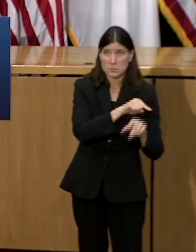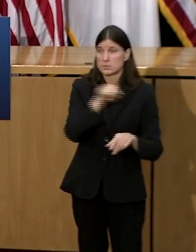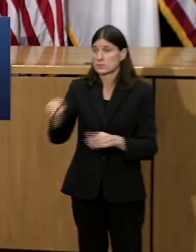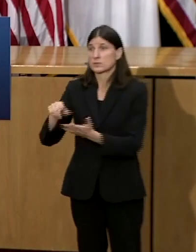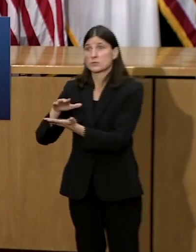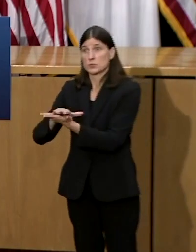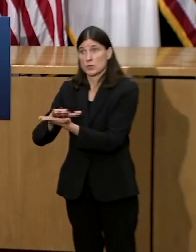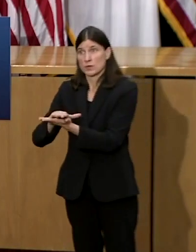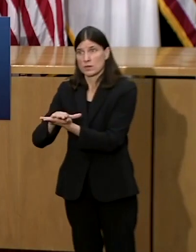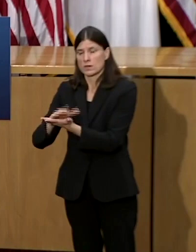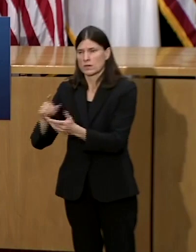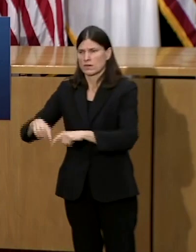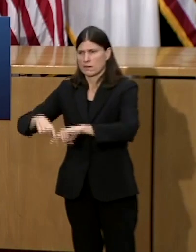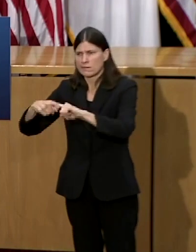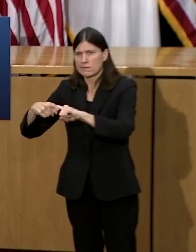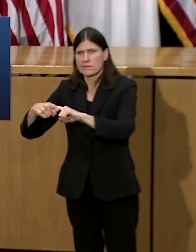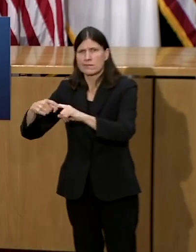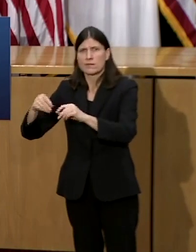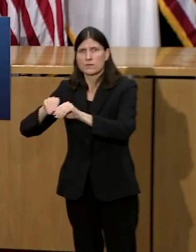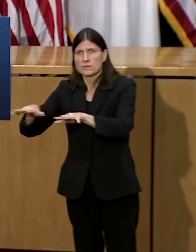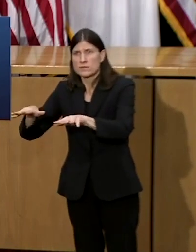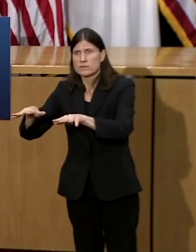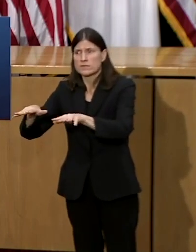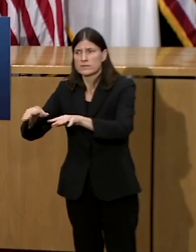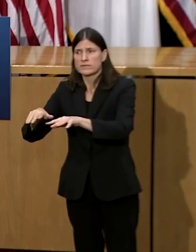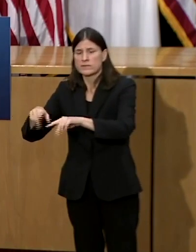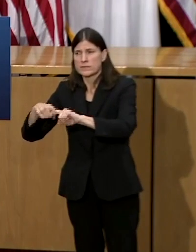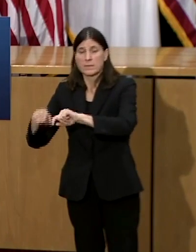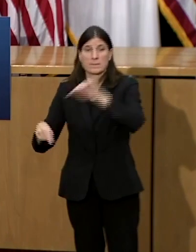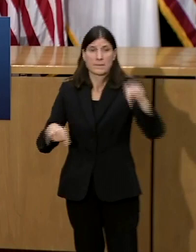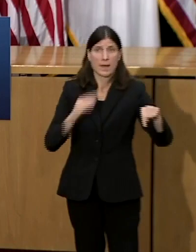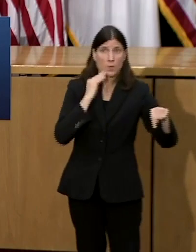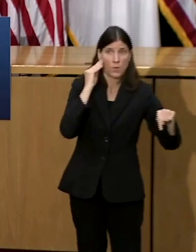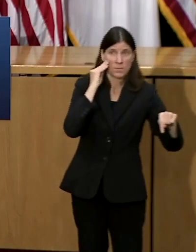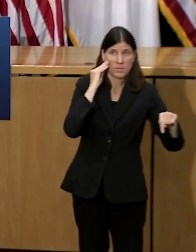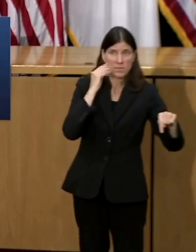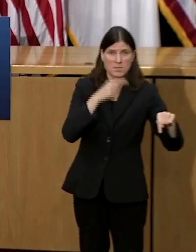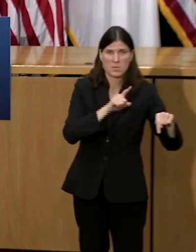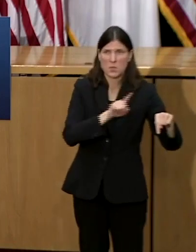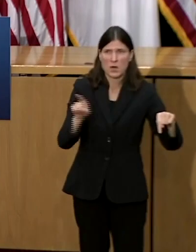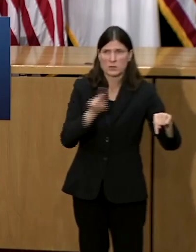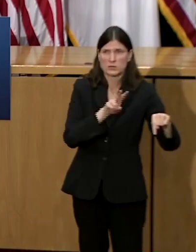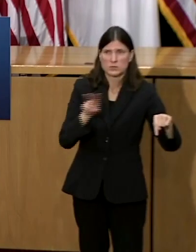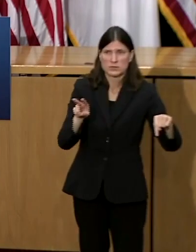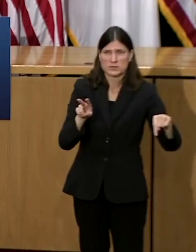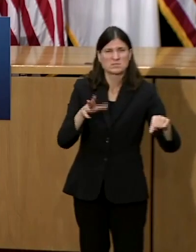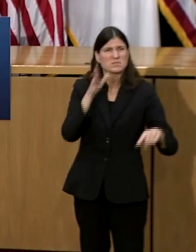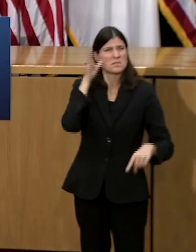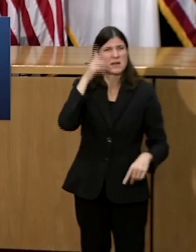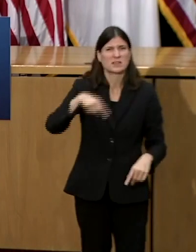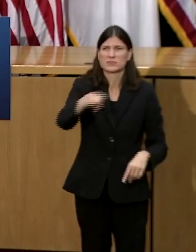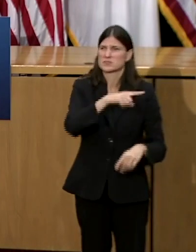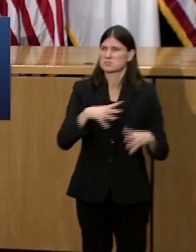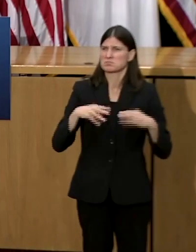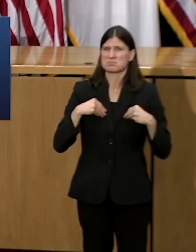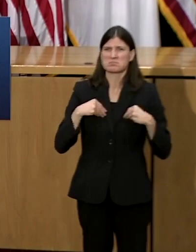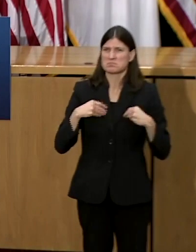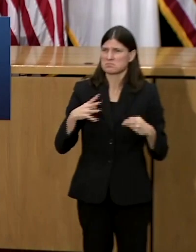They're parents and they have to work. But overall, I've heard very good things, and I haven't seen any negative outcomes.